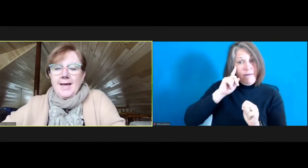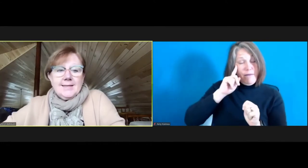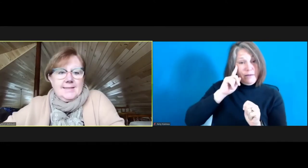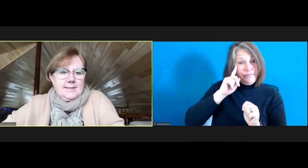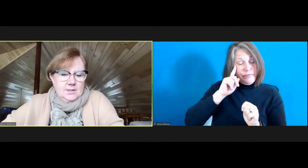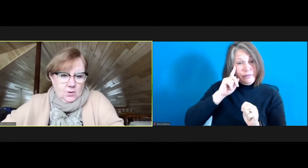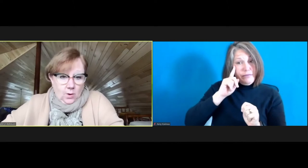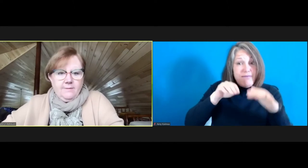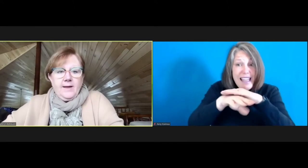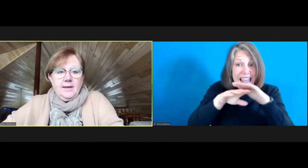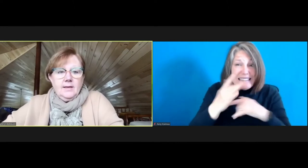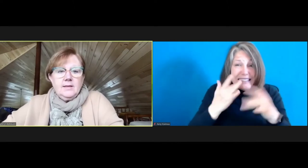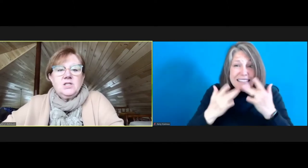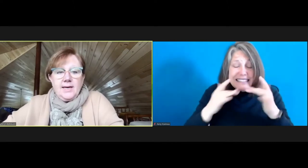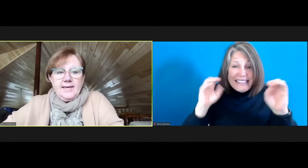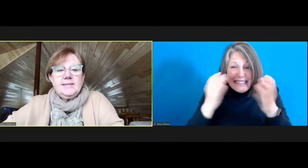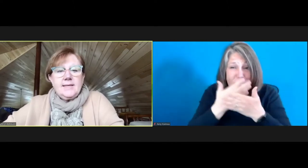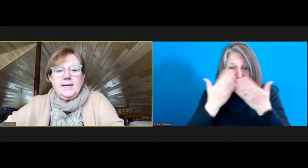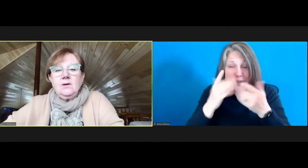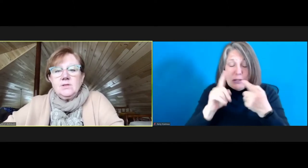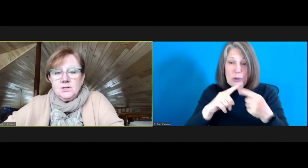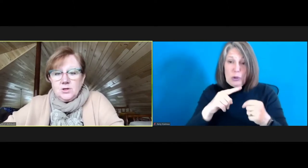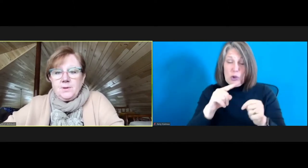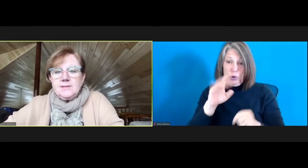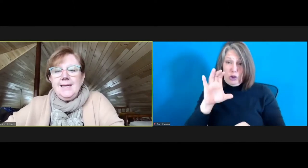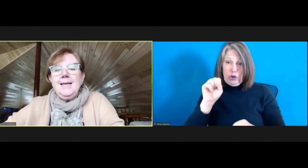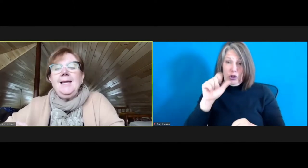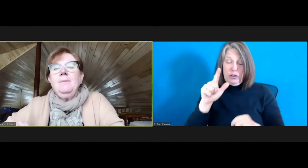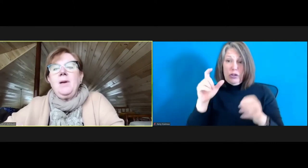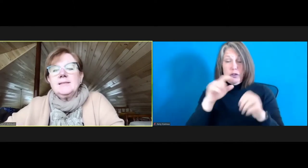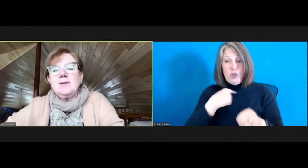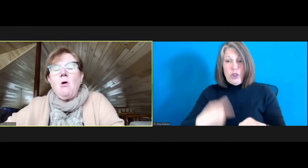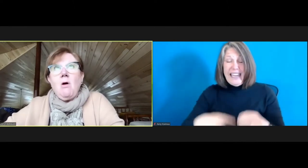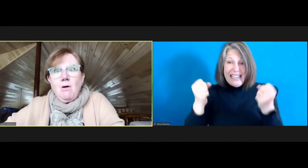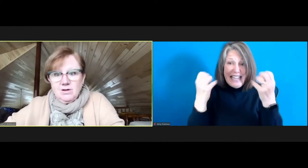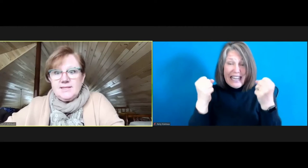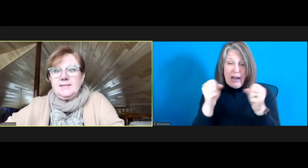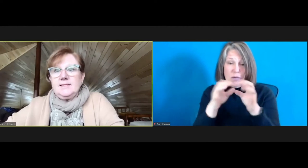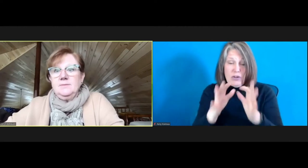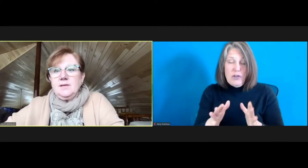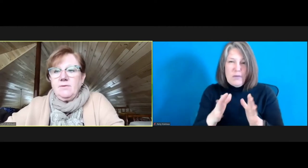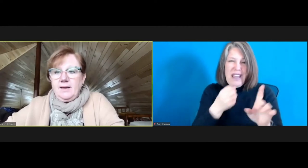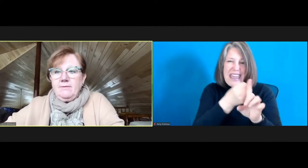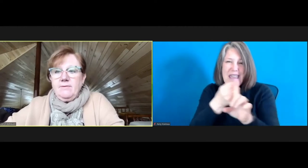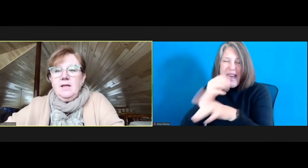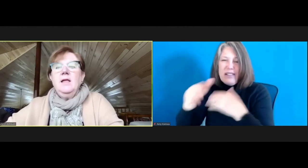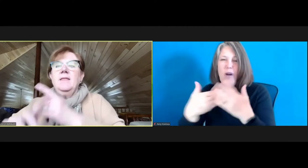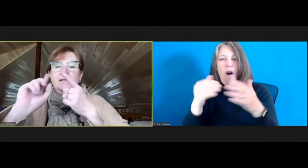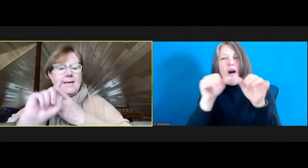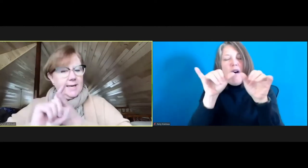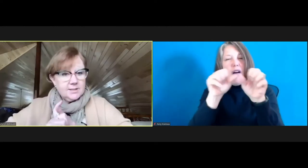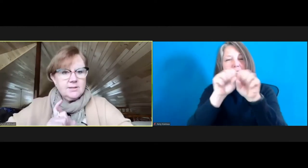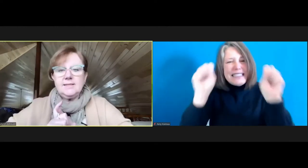of access to qualified Chinese sign language interpreters impacts all systems of life,